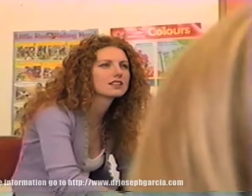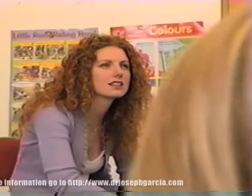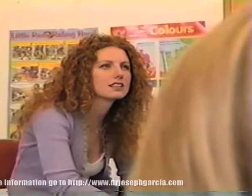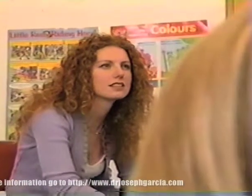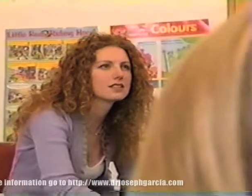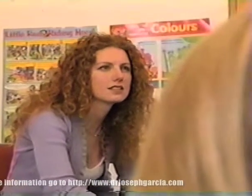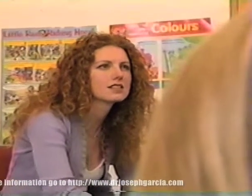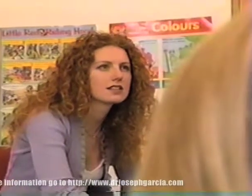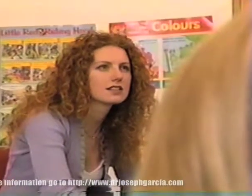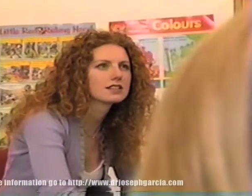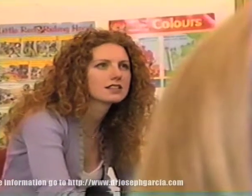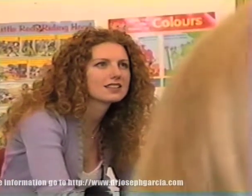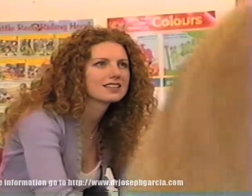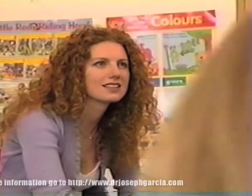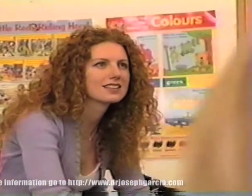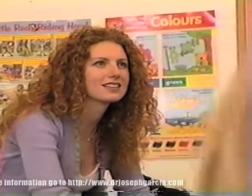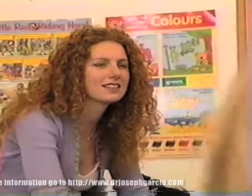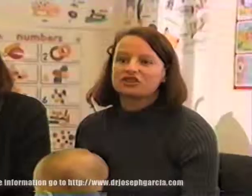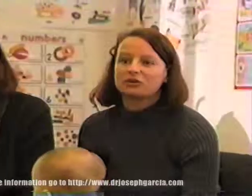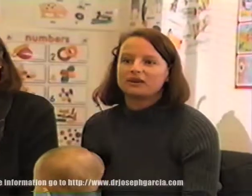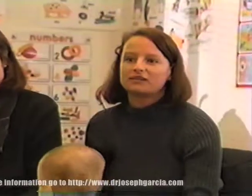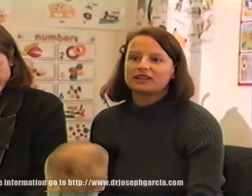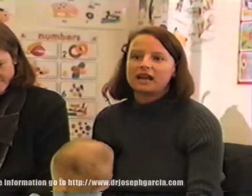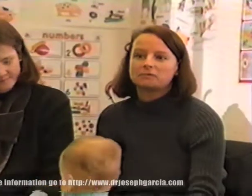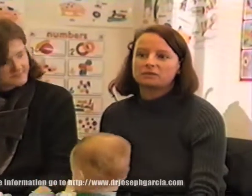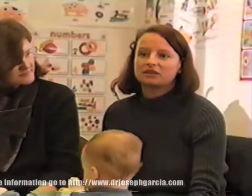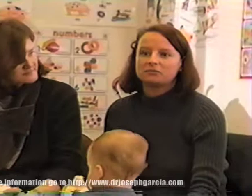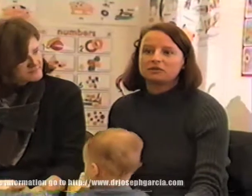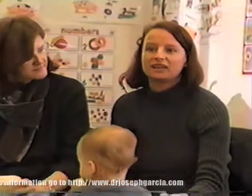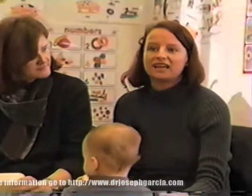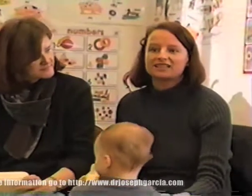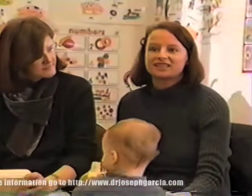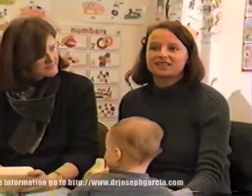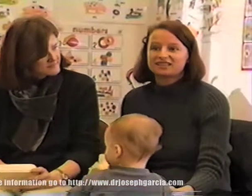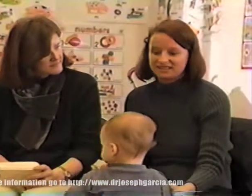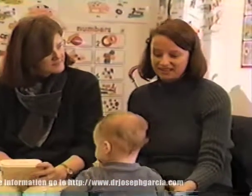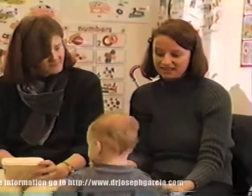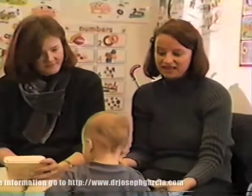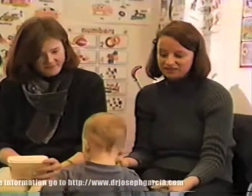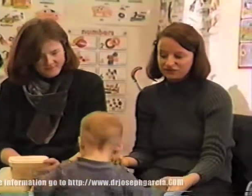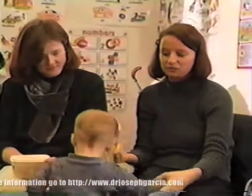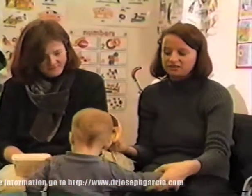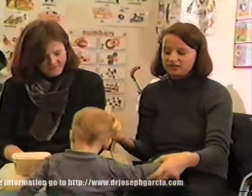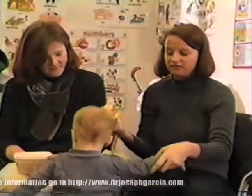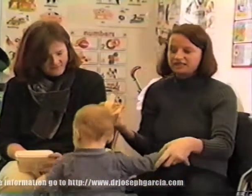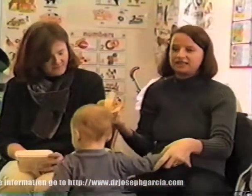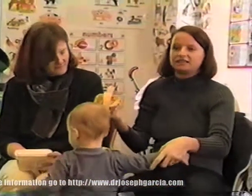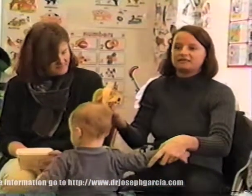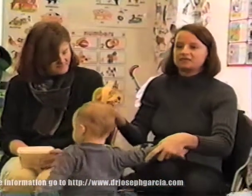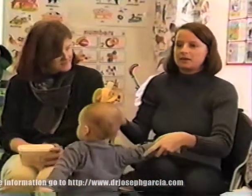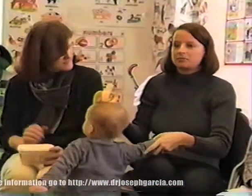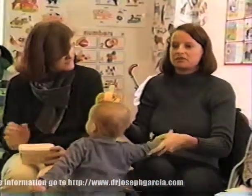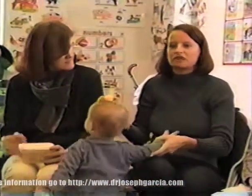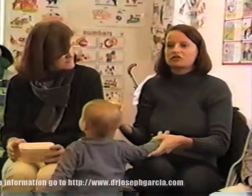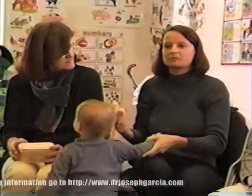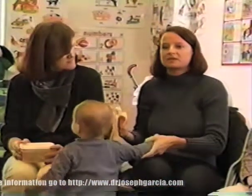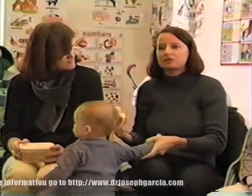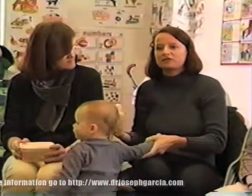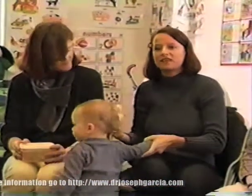thumbs up. It's another fun thing to do, and if it helps with communicating, because the next few months, obviously, temper tantrums and all, if they can